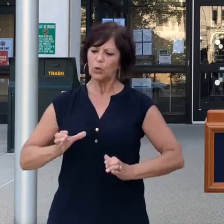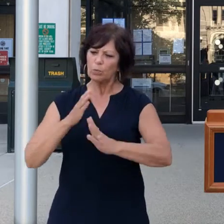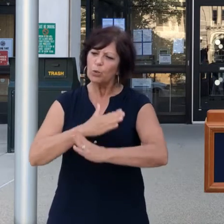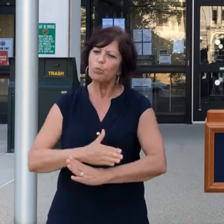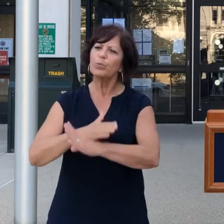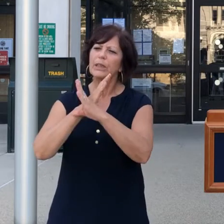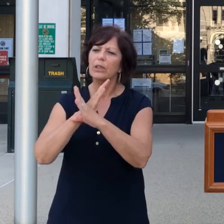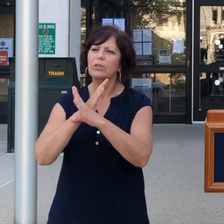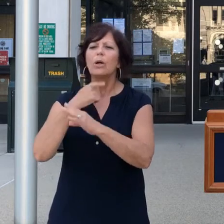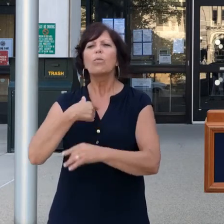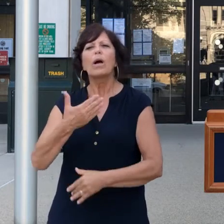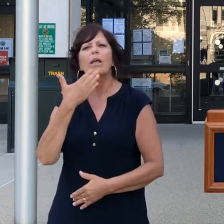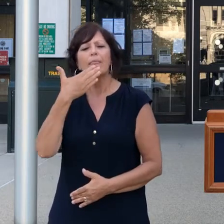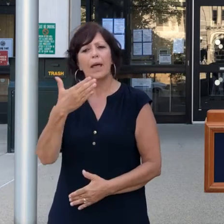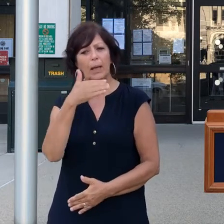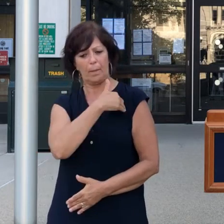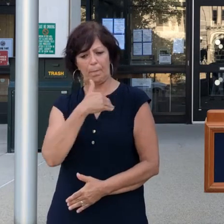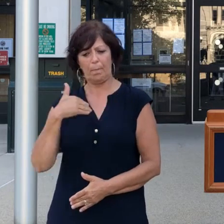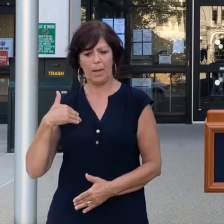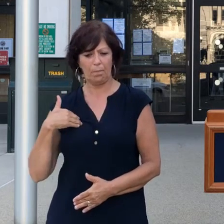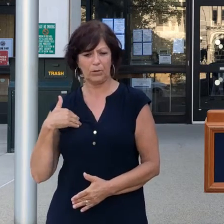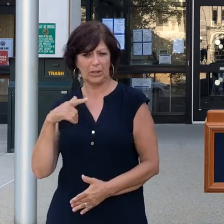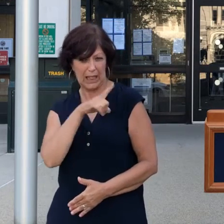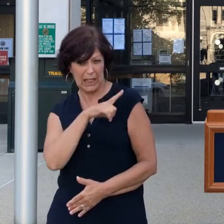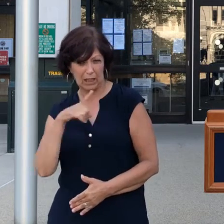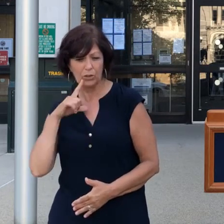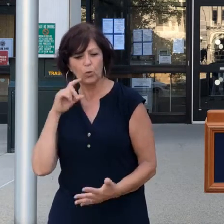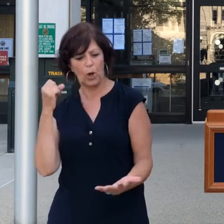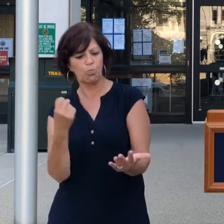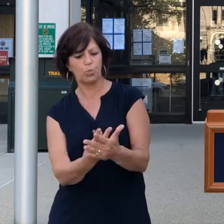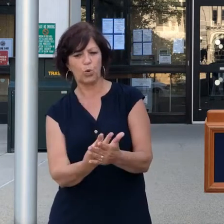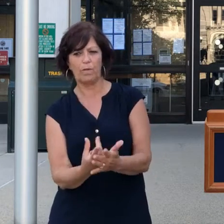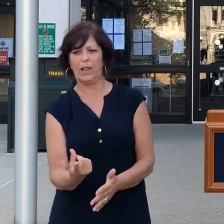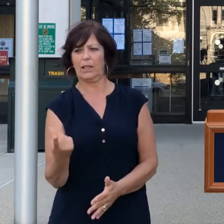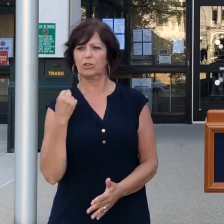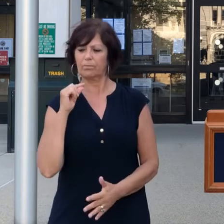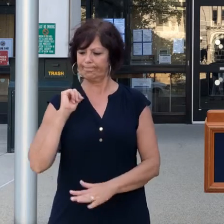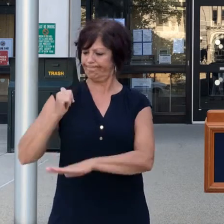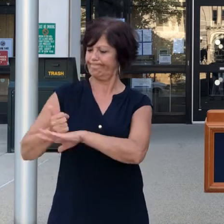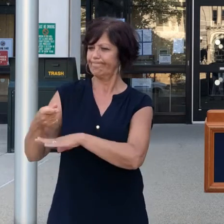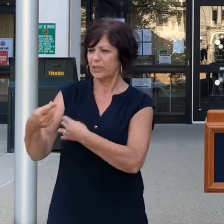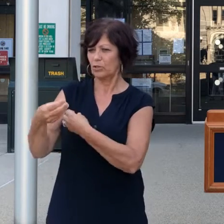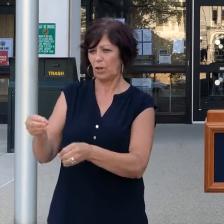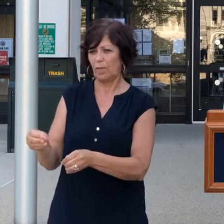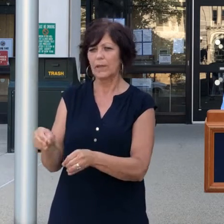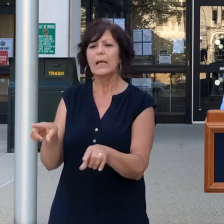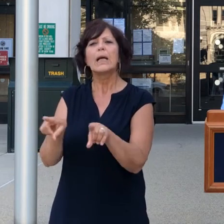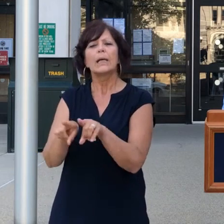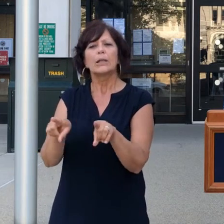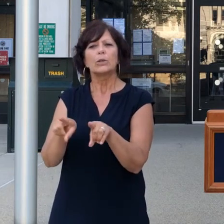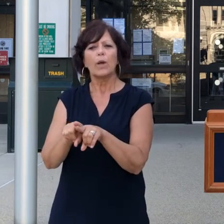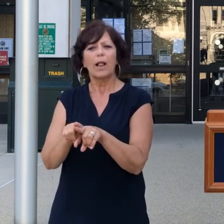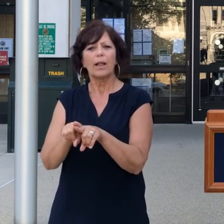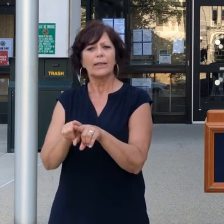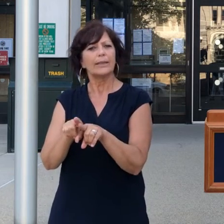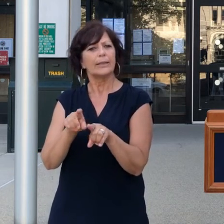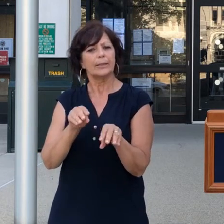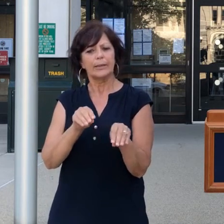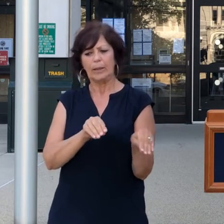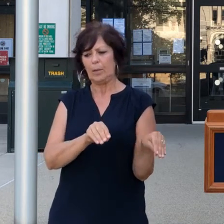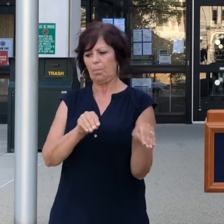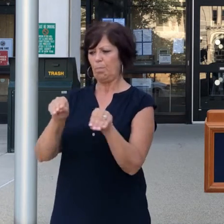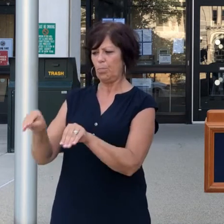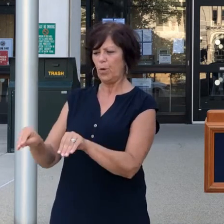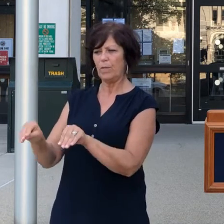members of the Erie County Legislature who approved that last year, the creation of the office, as well as moving it in the